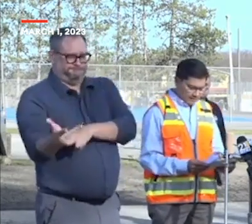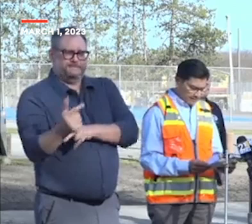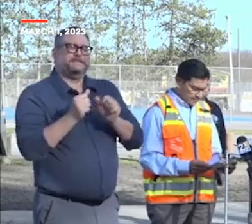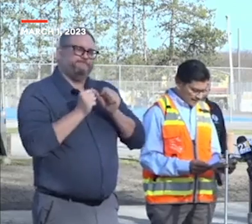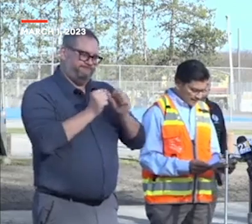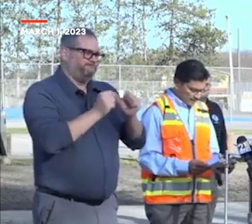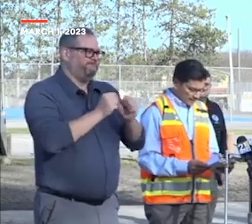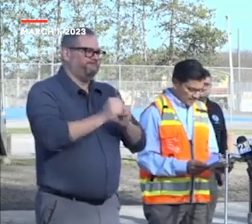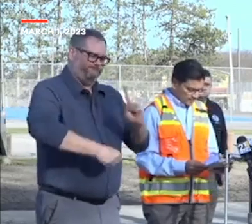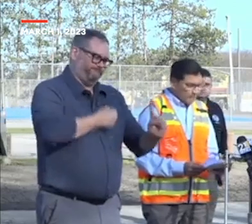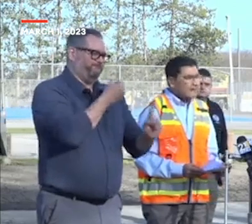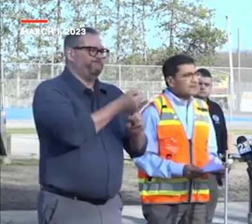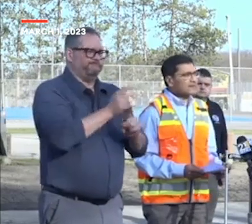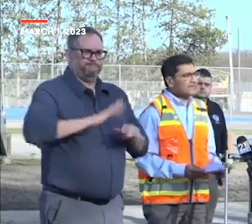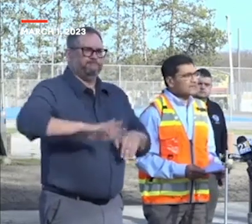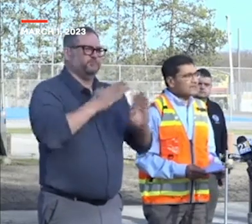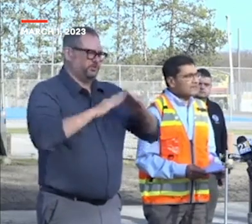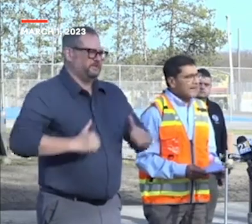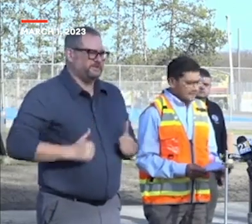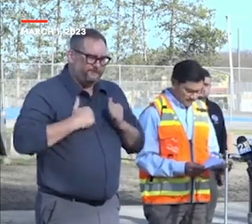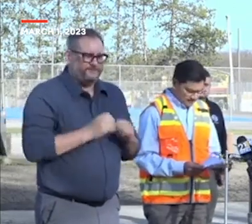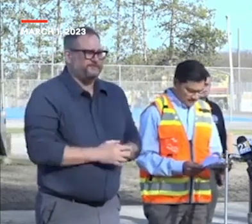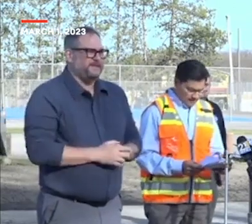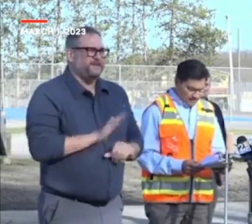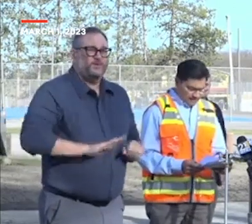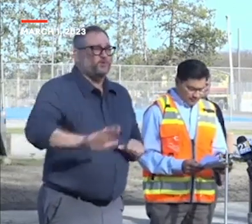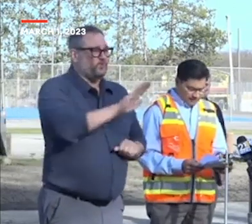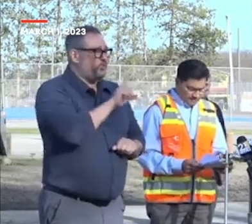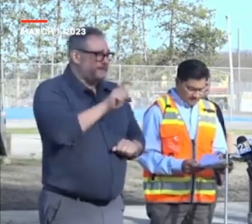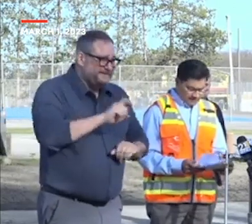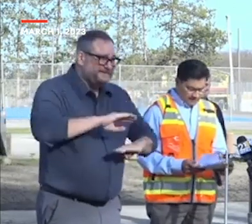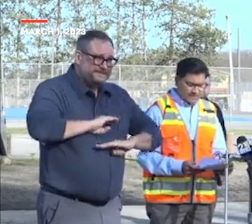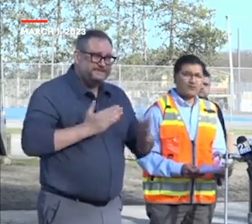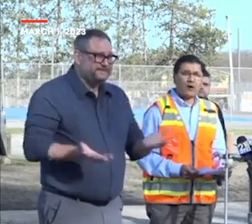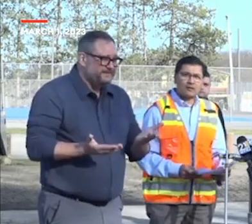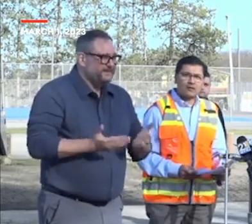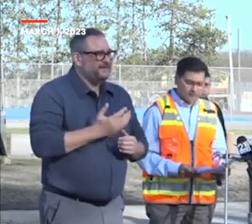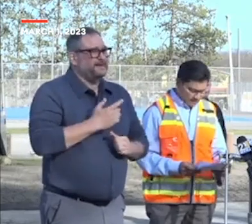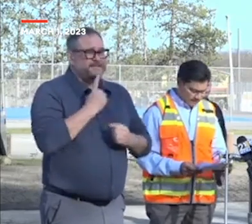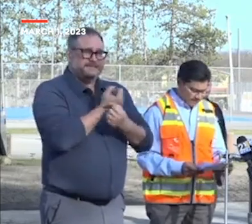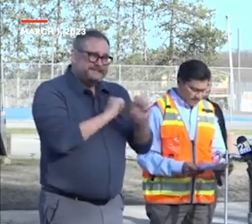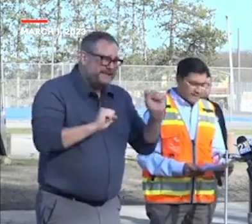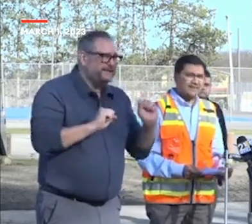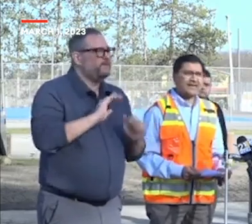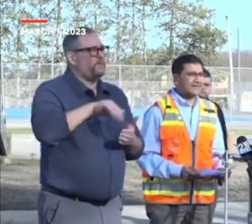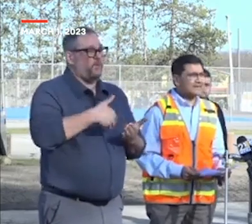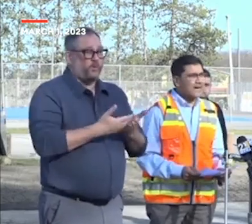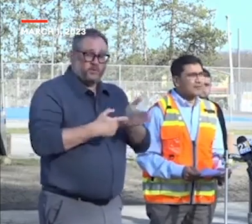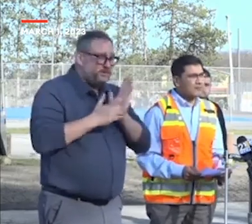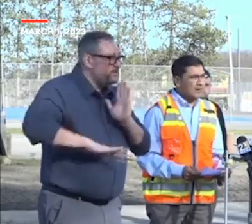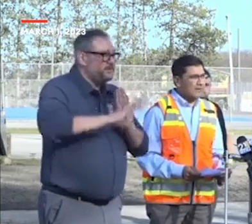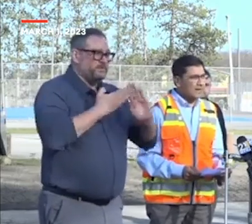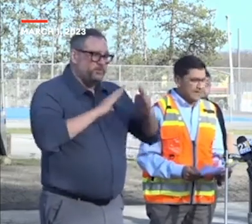upend daily lives. The needs of East Palestine and the rail safety needs of all communities is at the